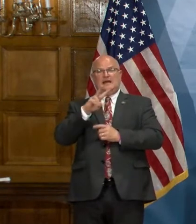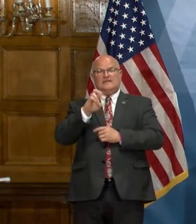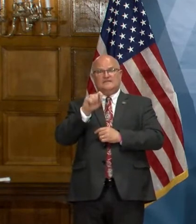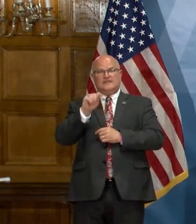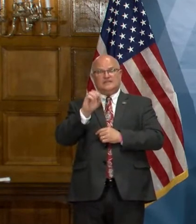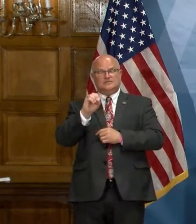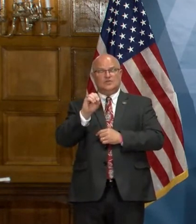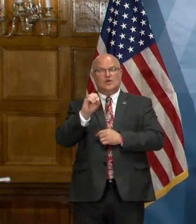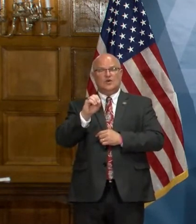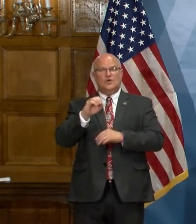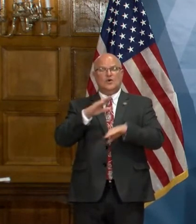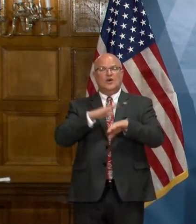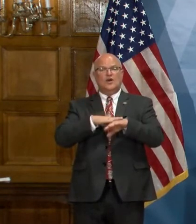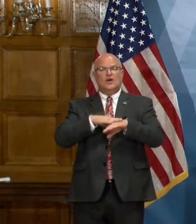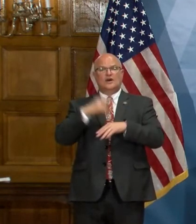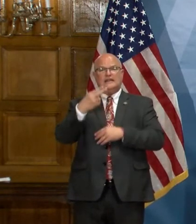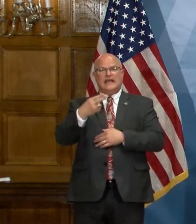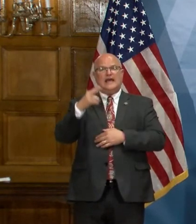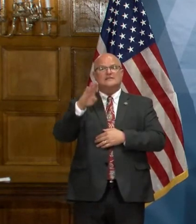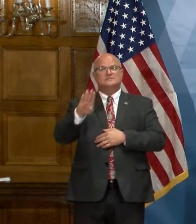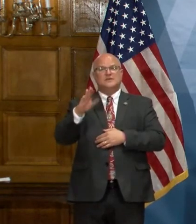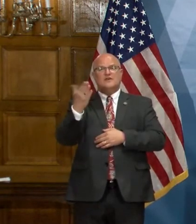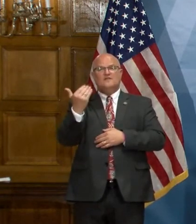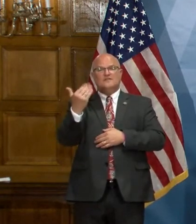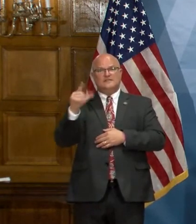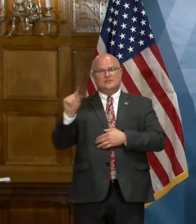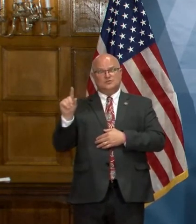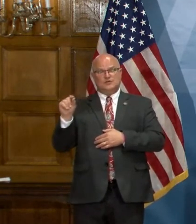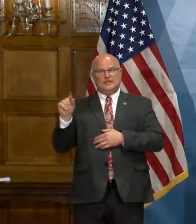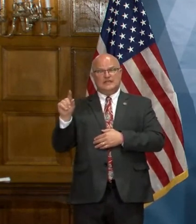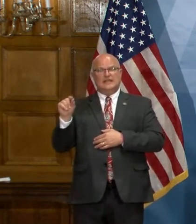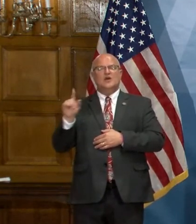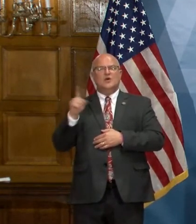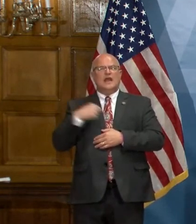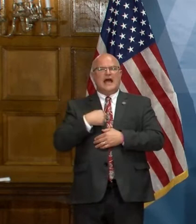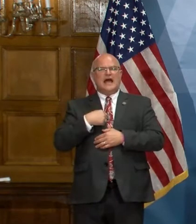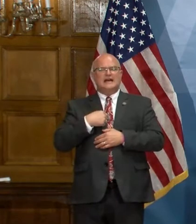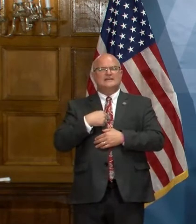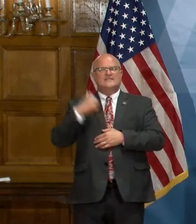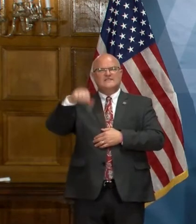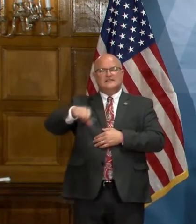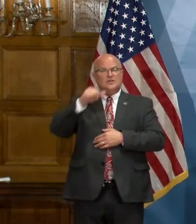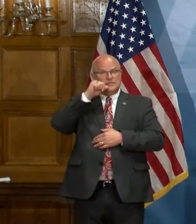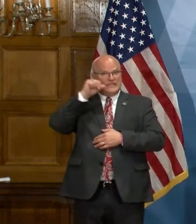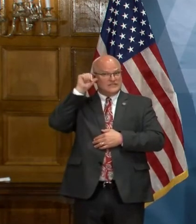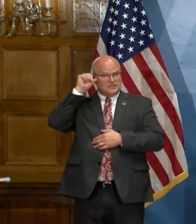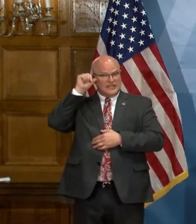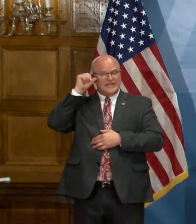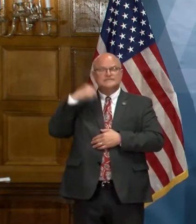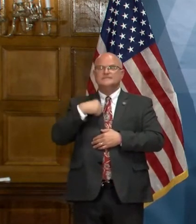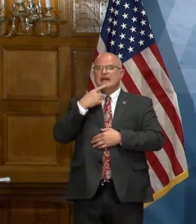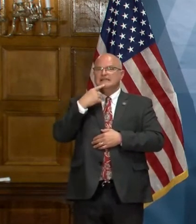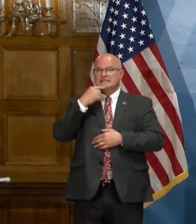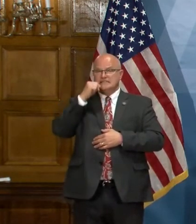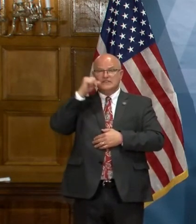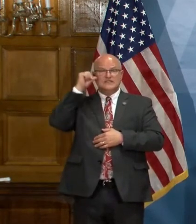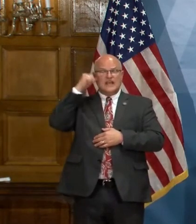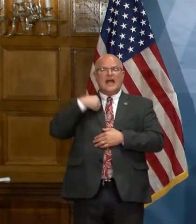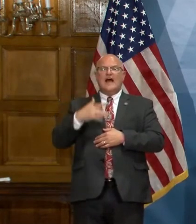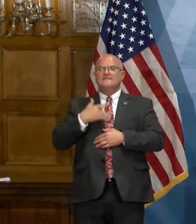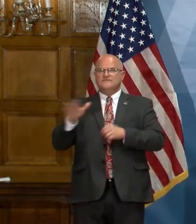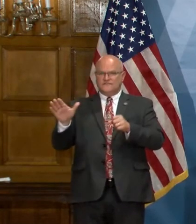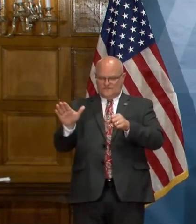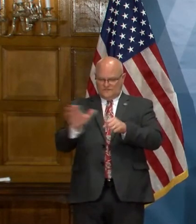veto on House Bill 1520, the one that I vetoed yesterday. As I said yesterday, I